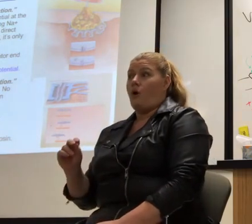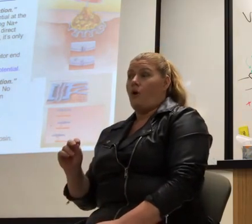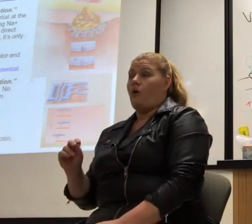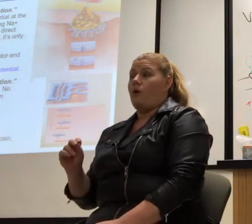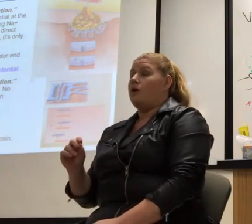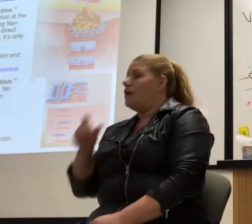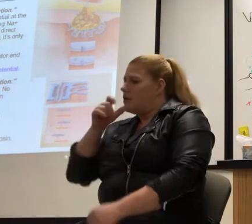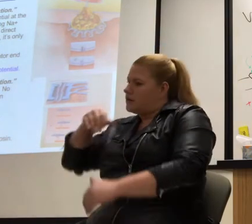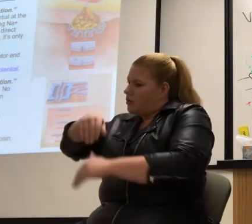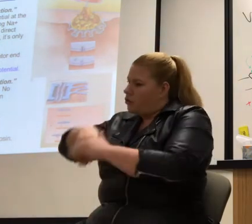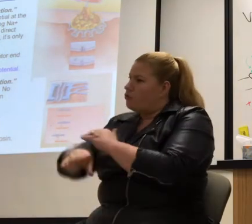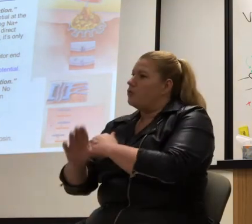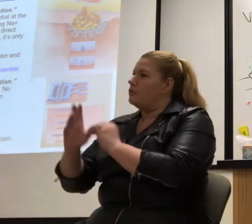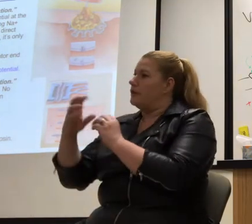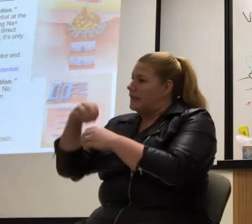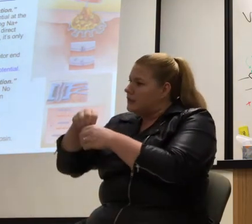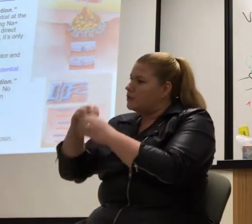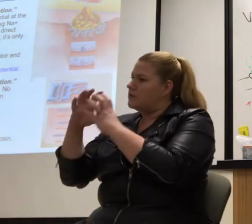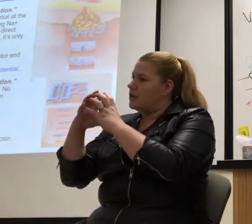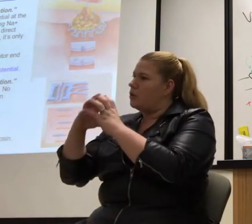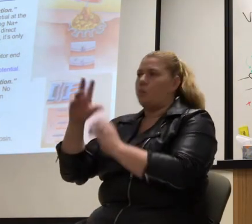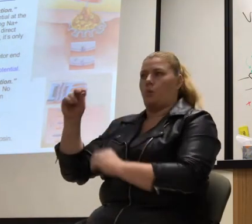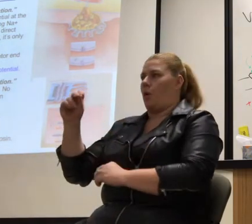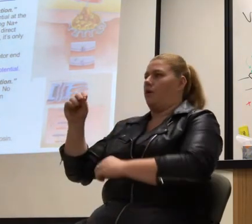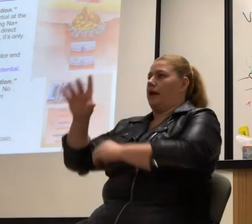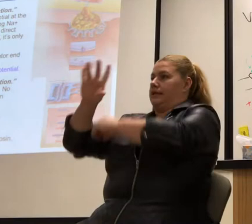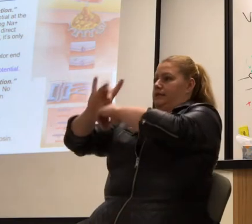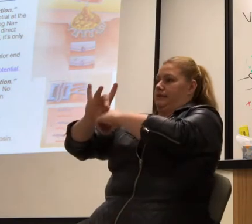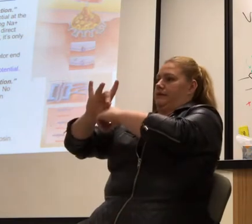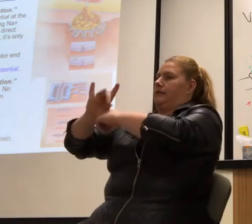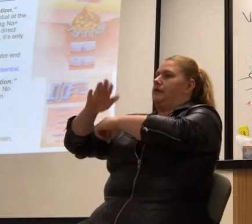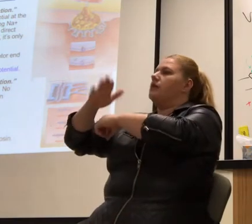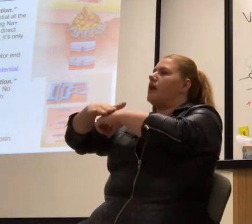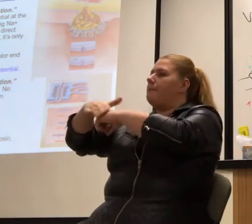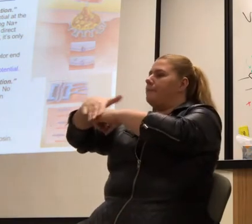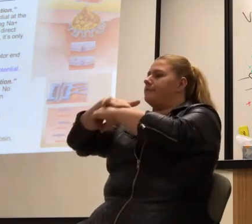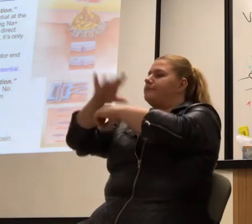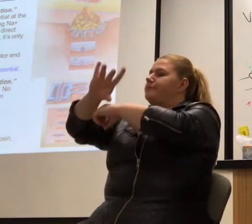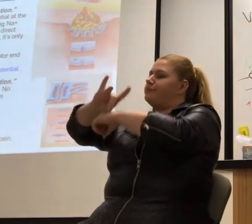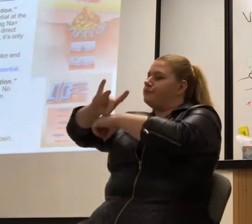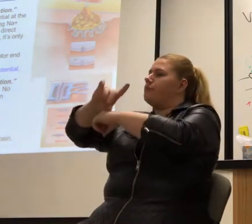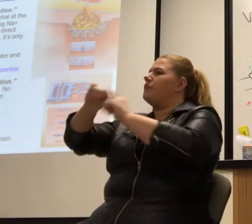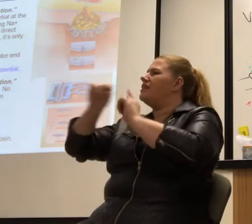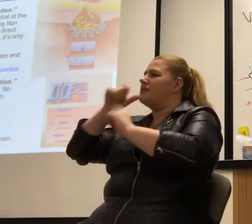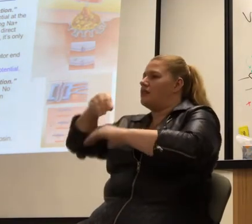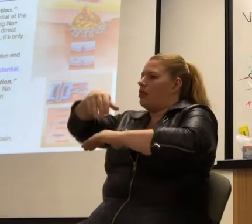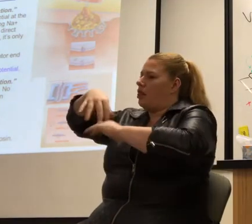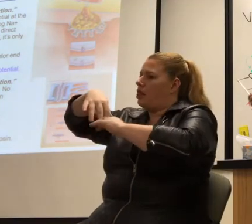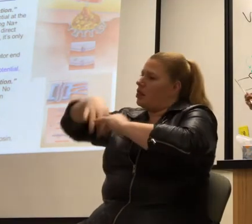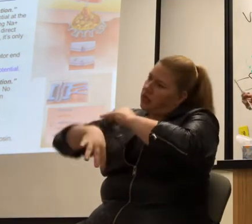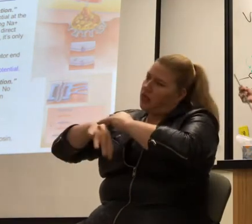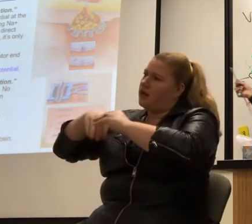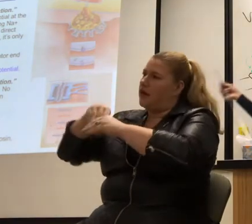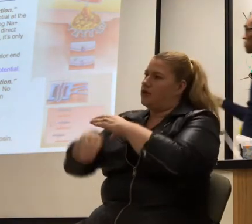receptor, but it never actually enters the cell. It's sodium that enters. So think of ACH as a trigger to stimulate the muscle